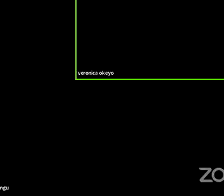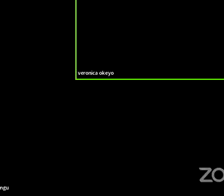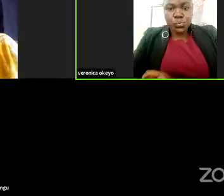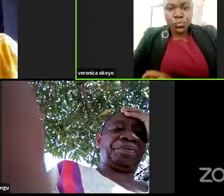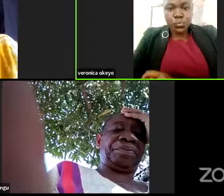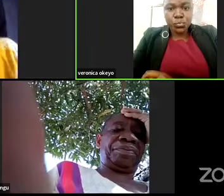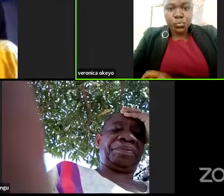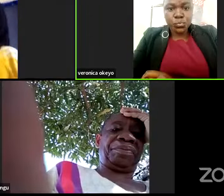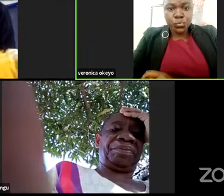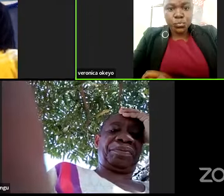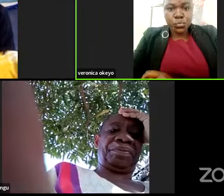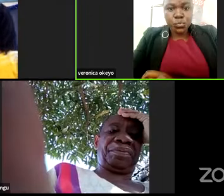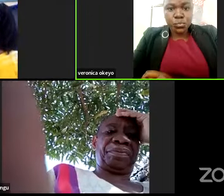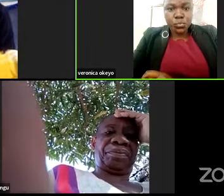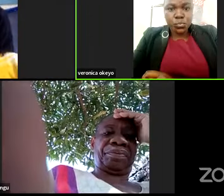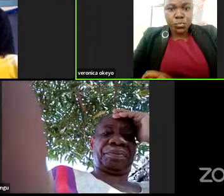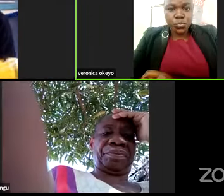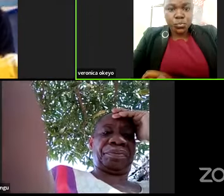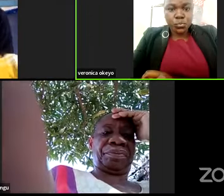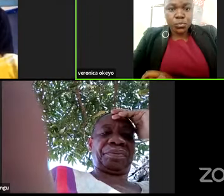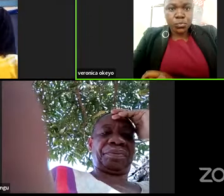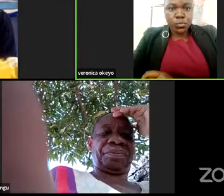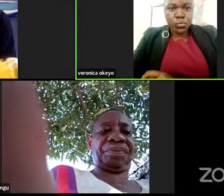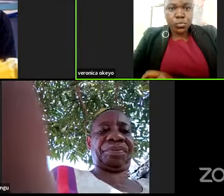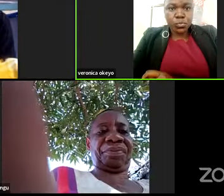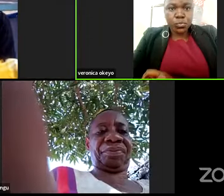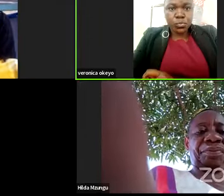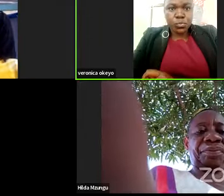2030, itakuwa Vision 3020. Violin!